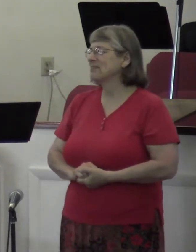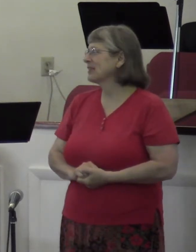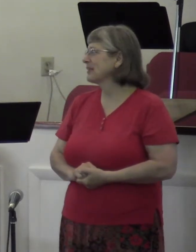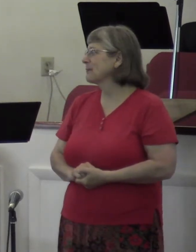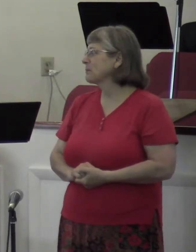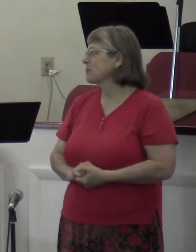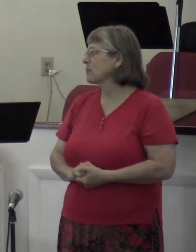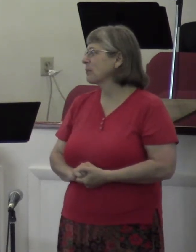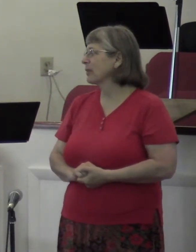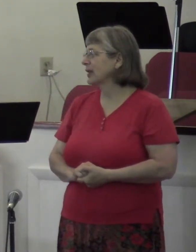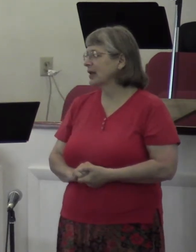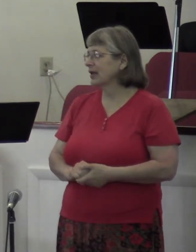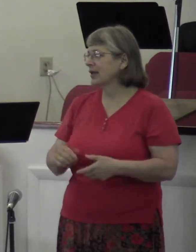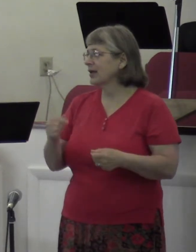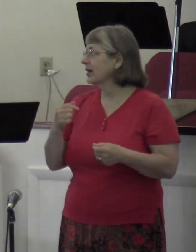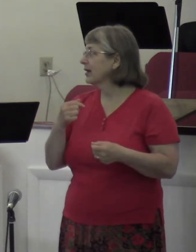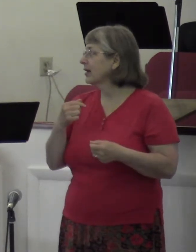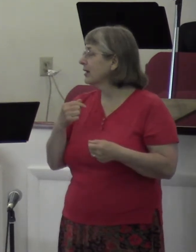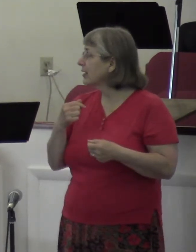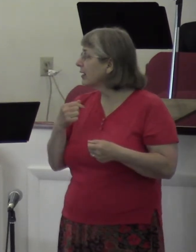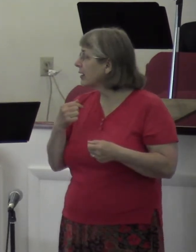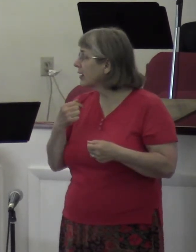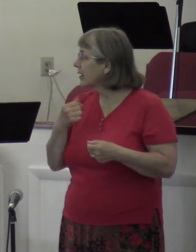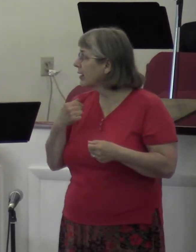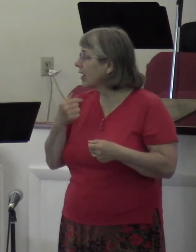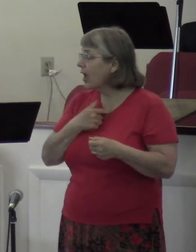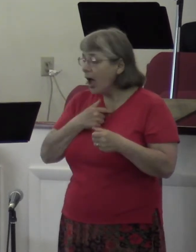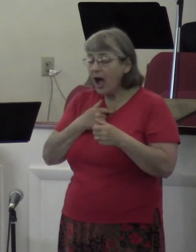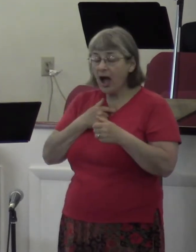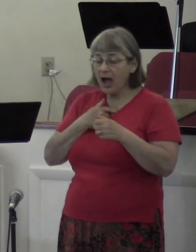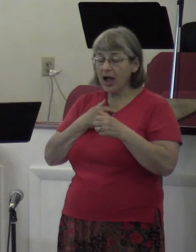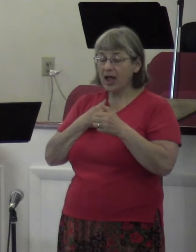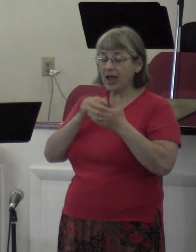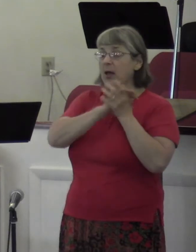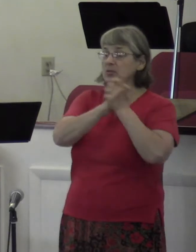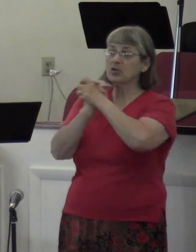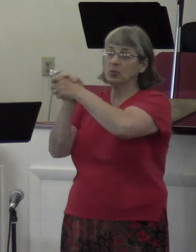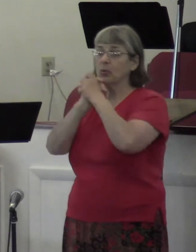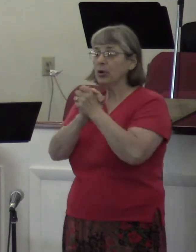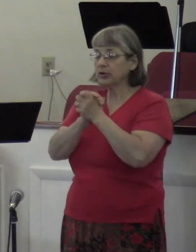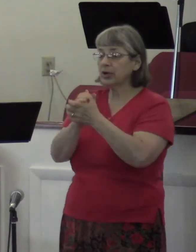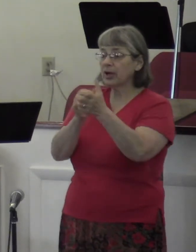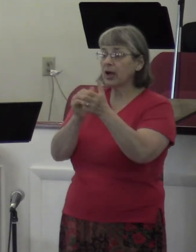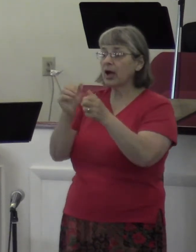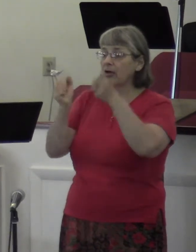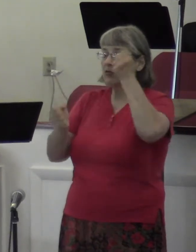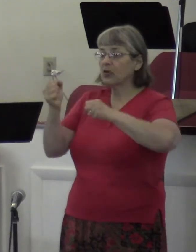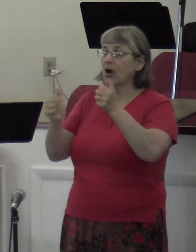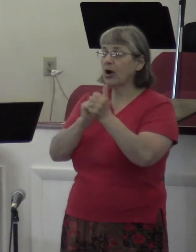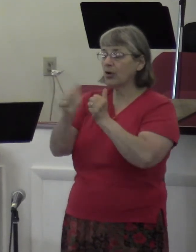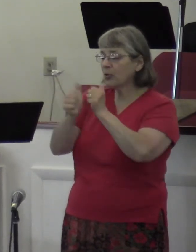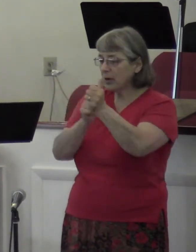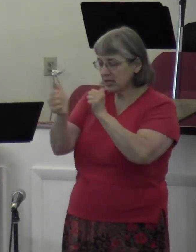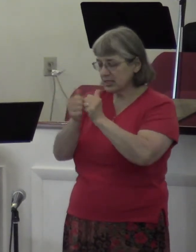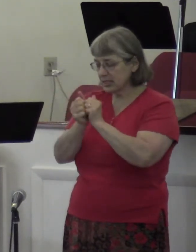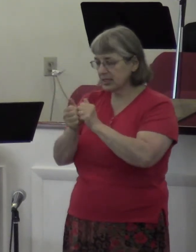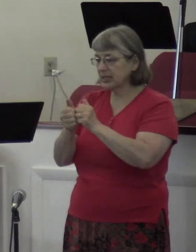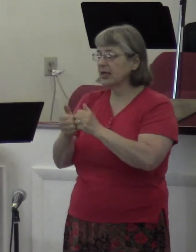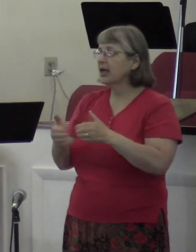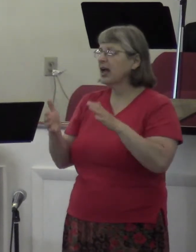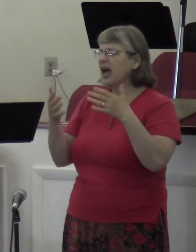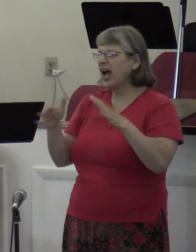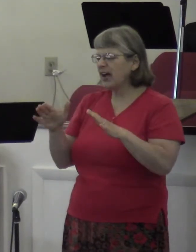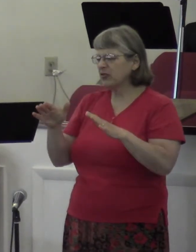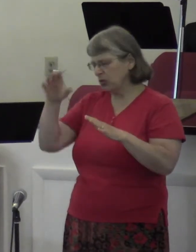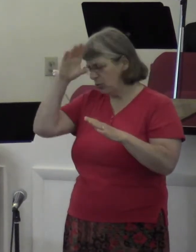It won't take you long to find out I'm a NASCAR fan. I'm not as much as... After Dale Earnhardt died, I kind of lost a lot of